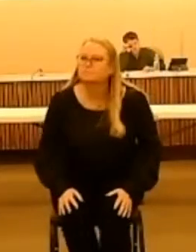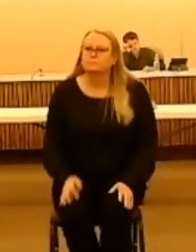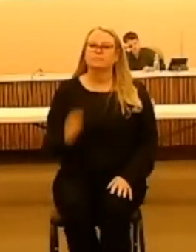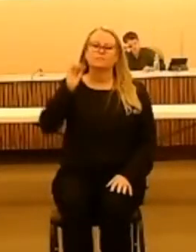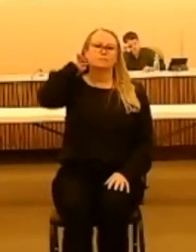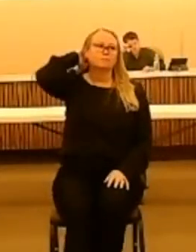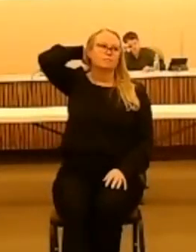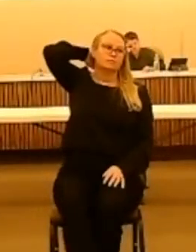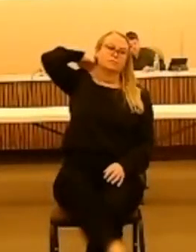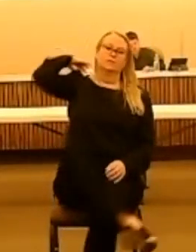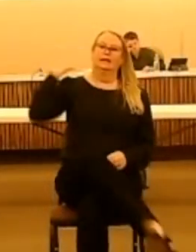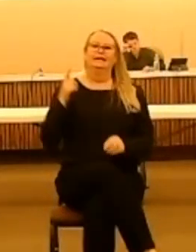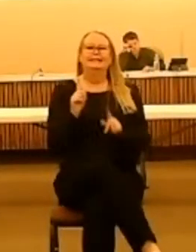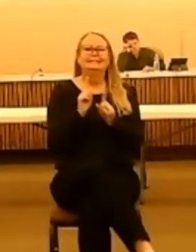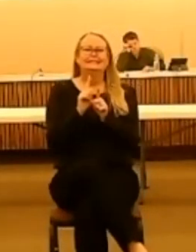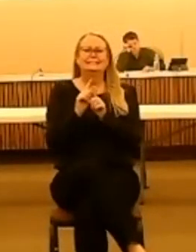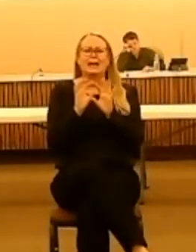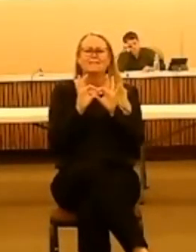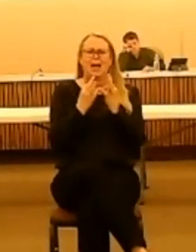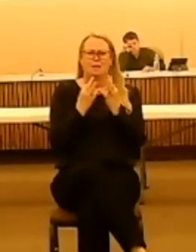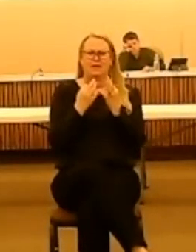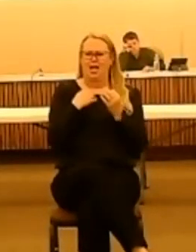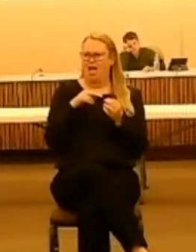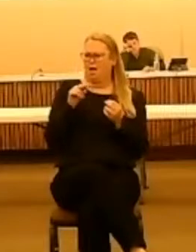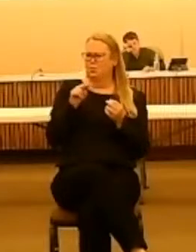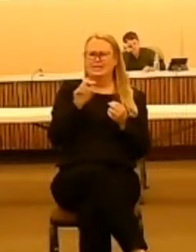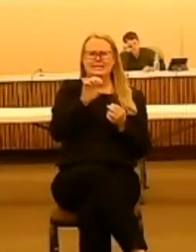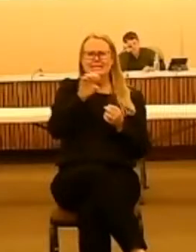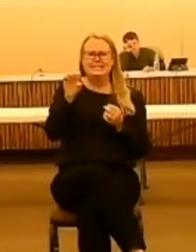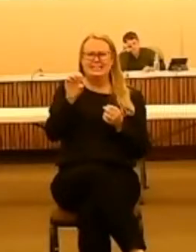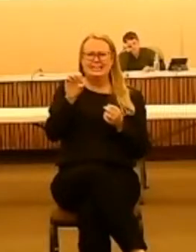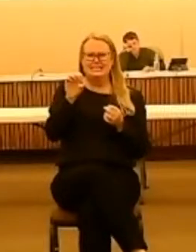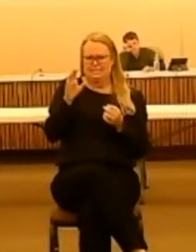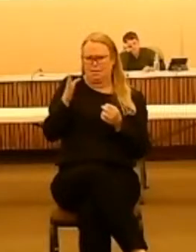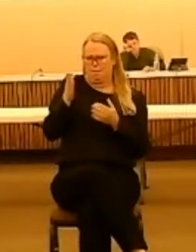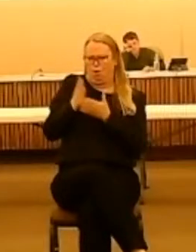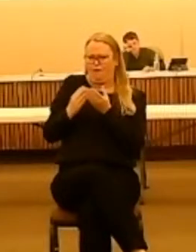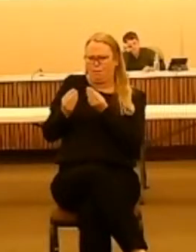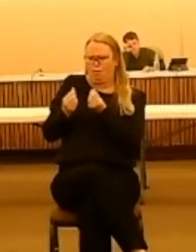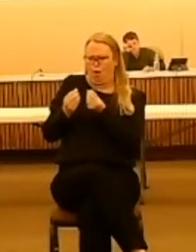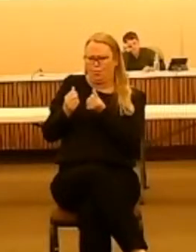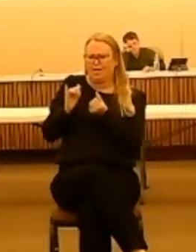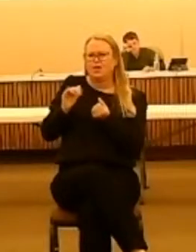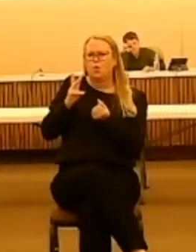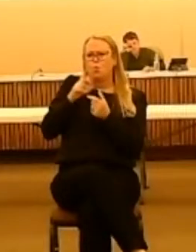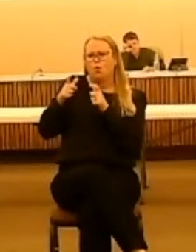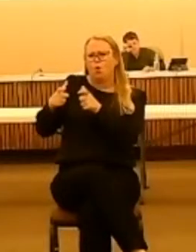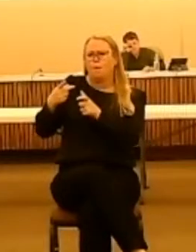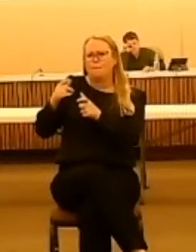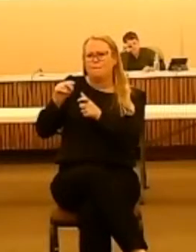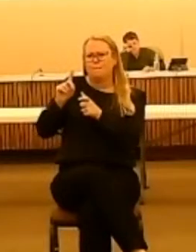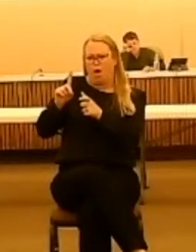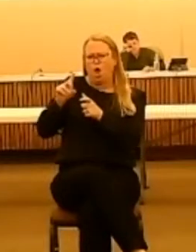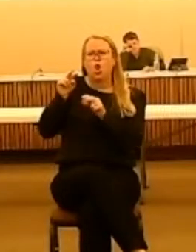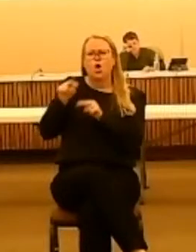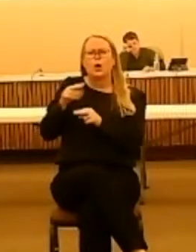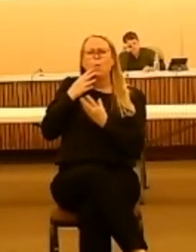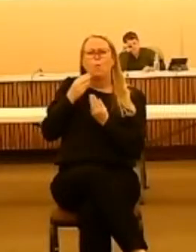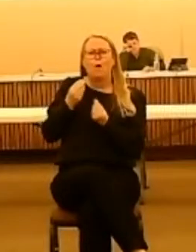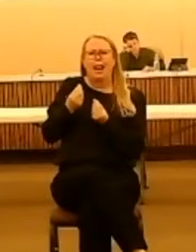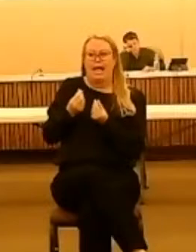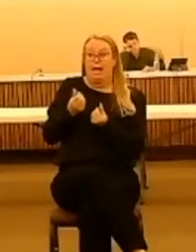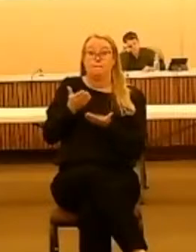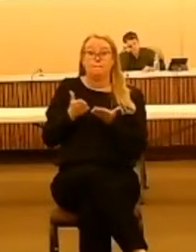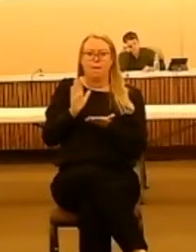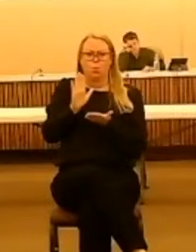the stormwater retention pond on the east site. Based on the site plan and this may have changed in the most